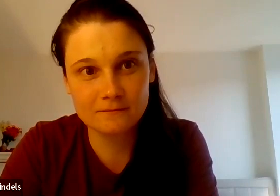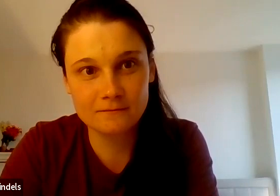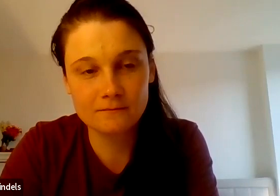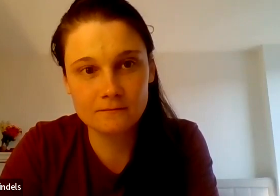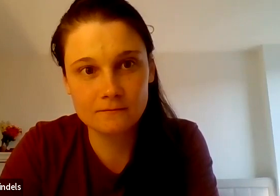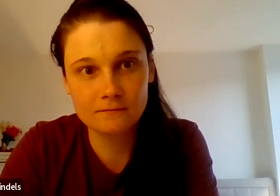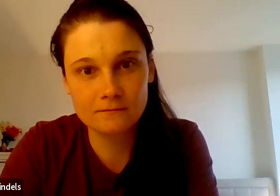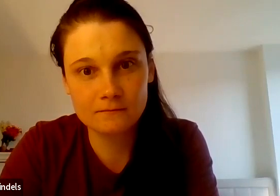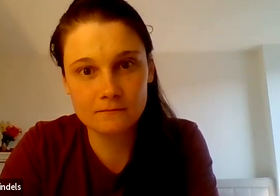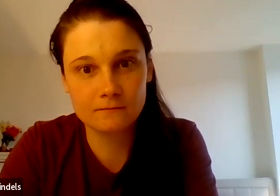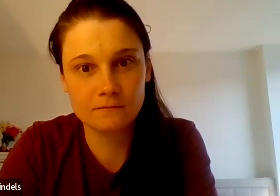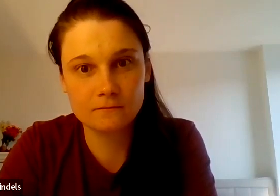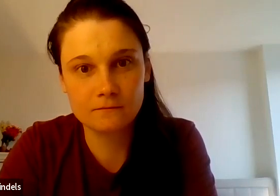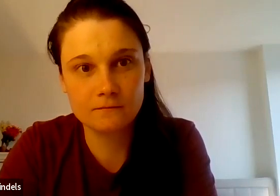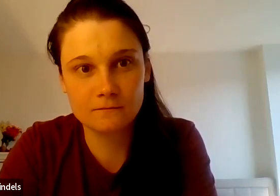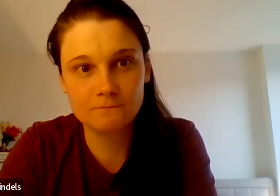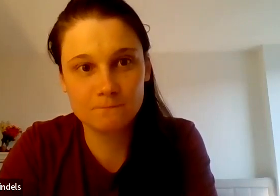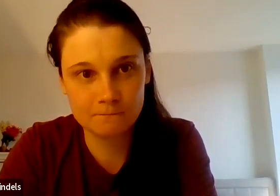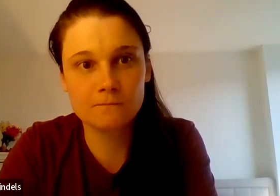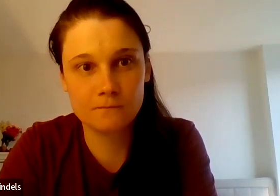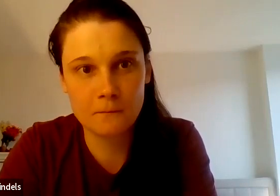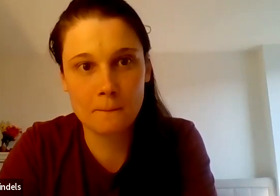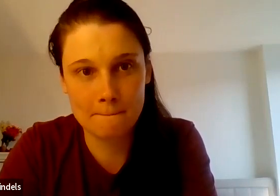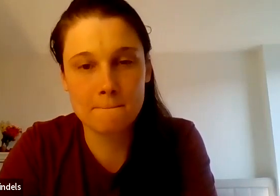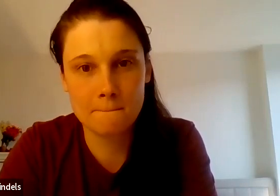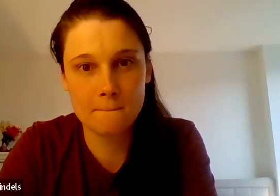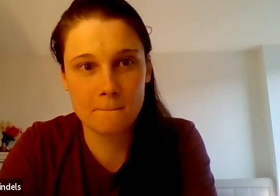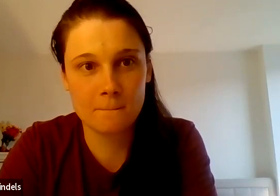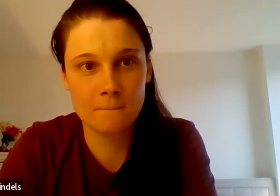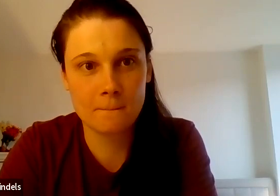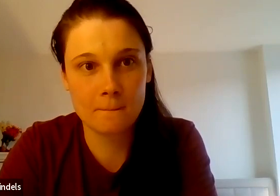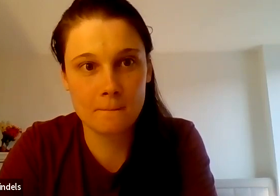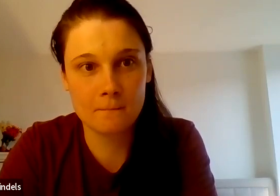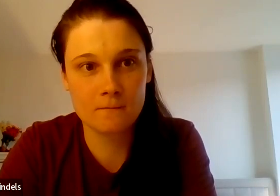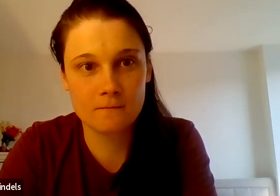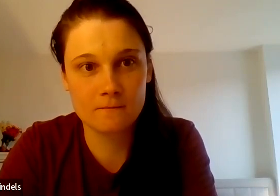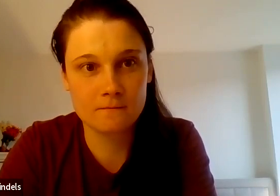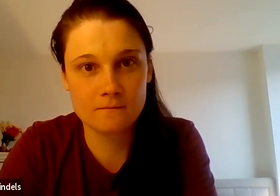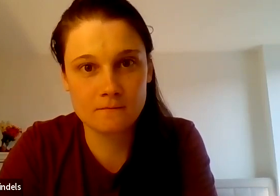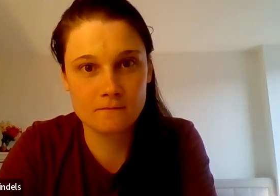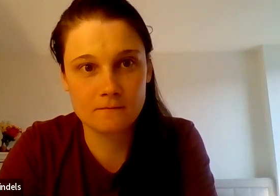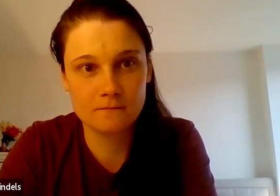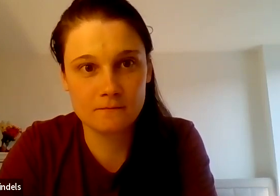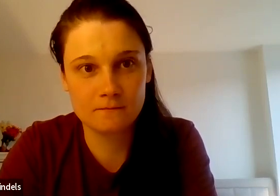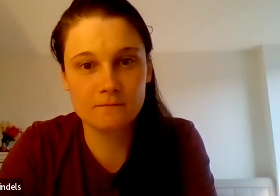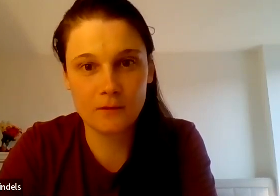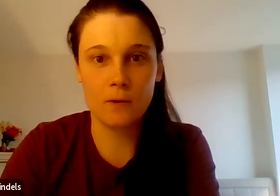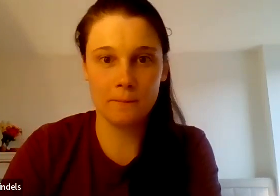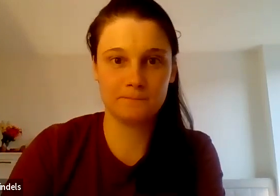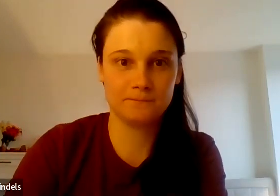is expanded, abbreviated. So you could say Kate. Cool. And that's